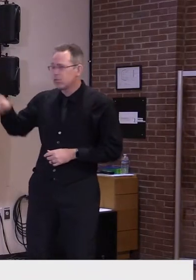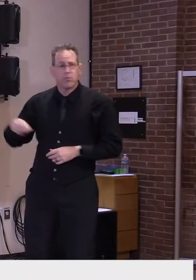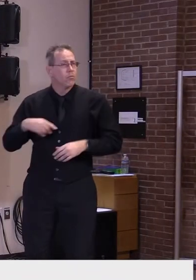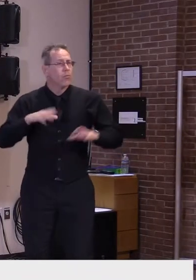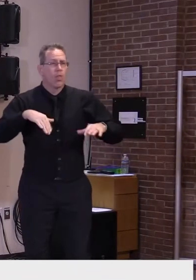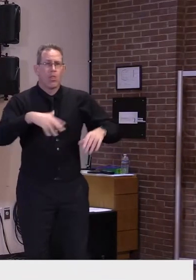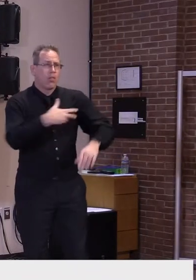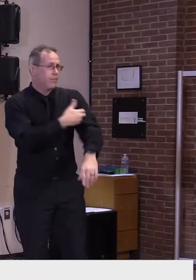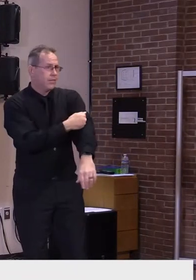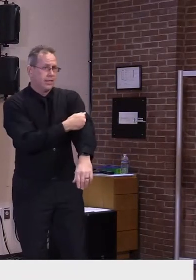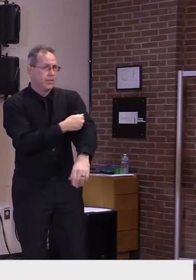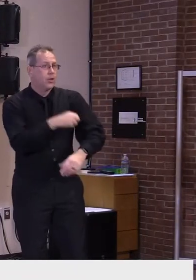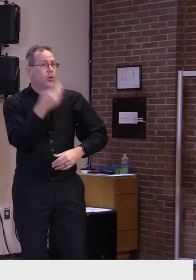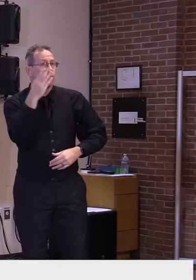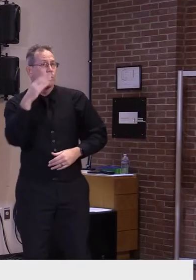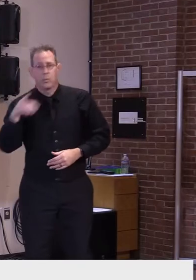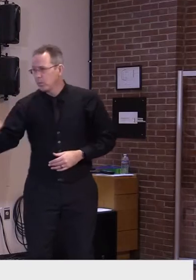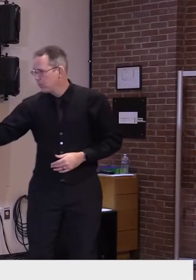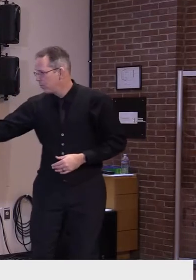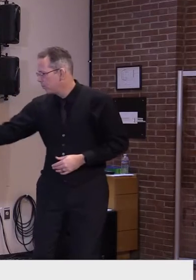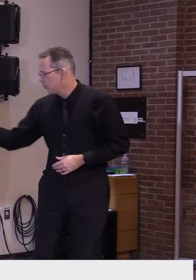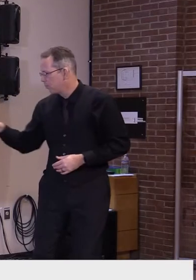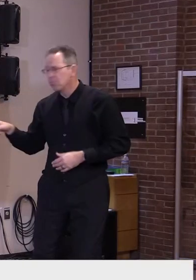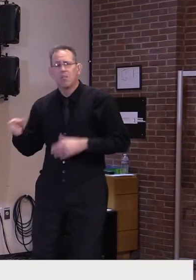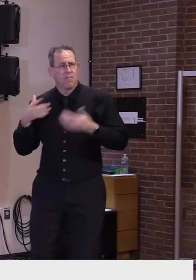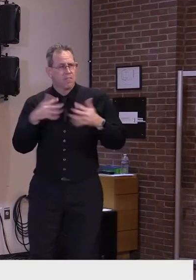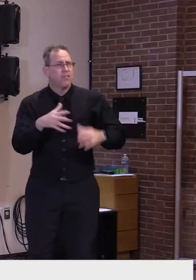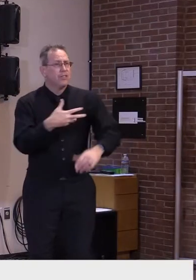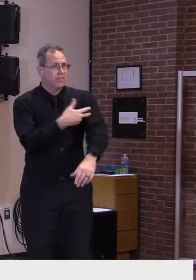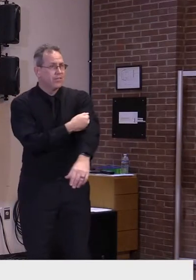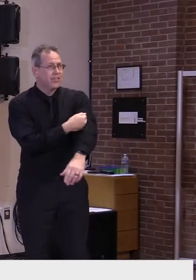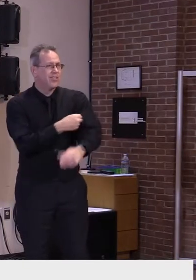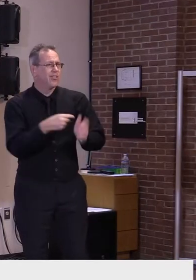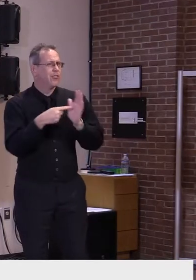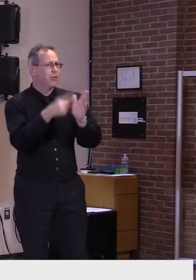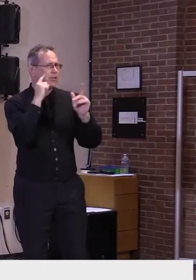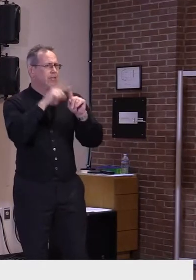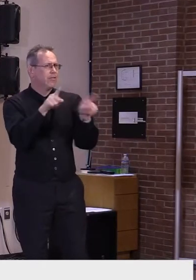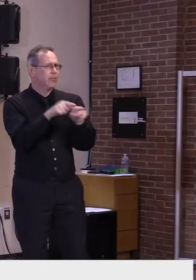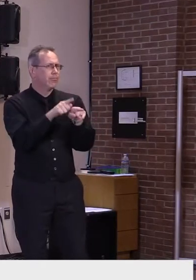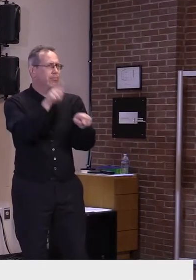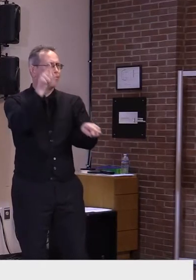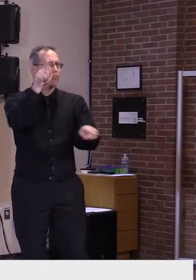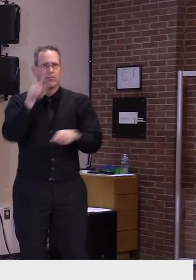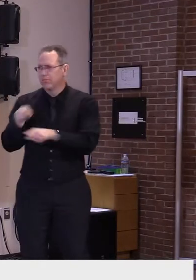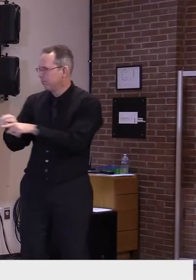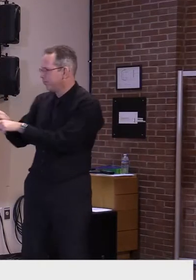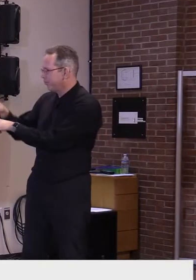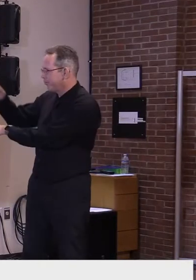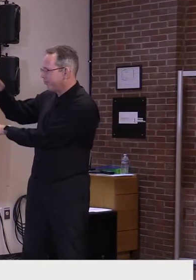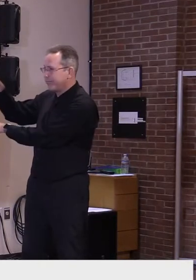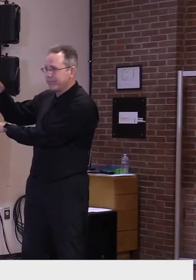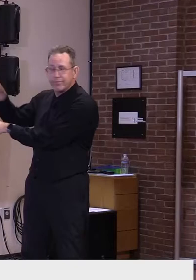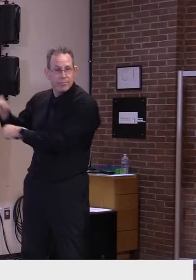see that unvaccinated rate now about 3.9 times higher than the fully vaccinated rate.